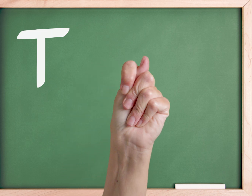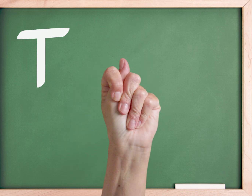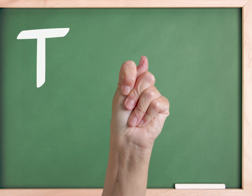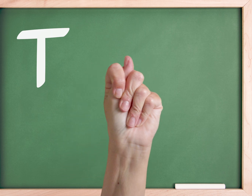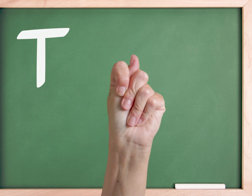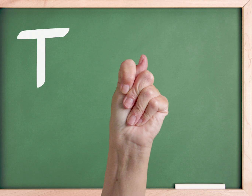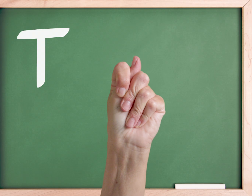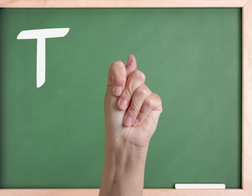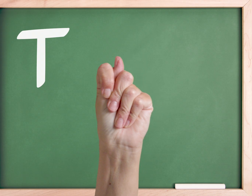back and forth.